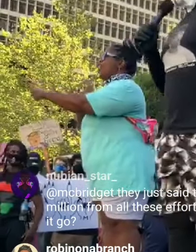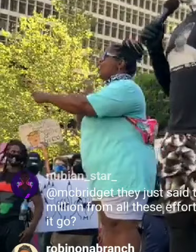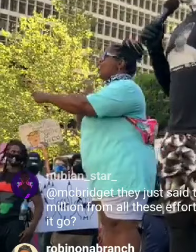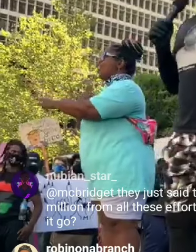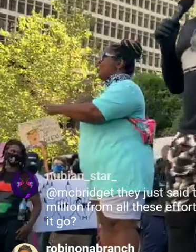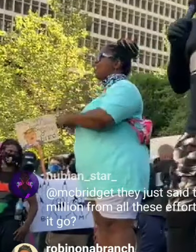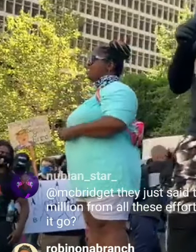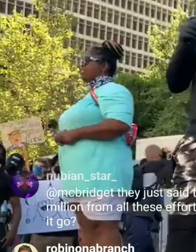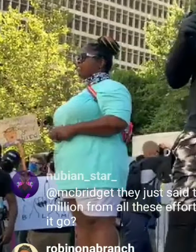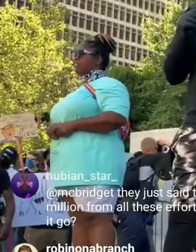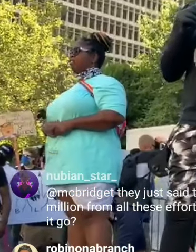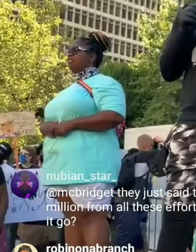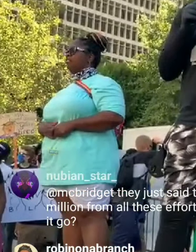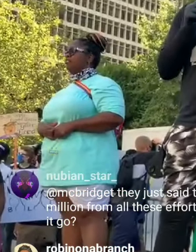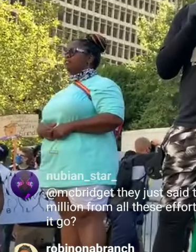Go, Michael.